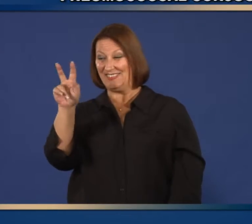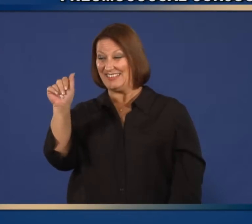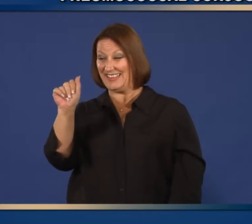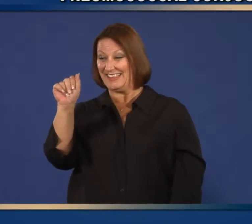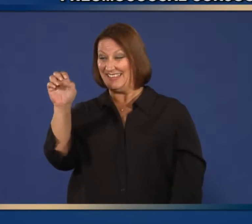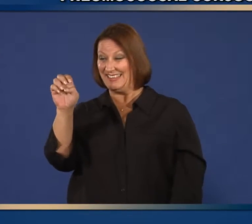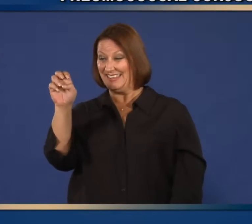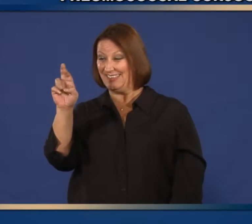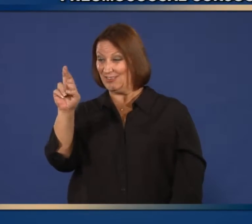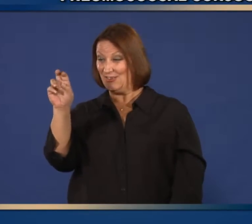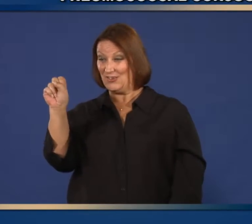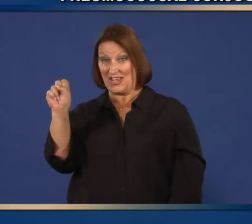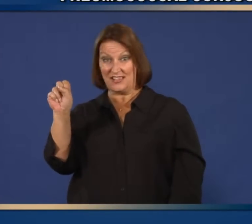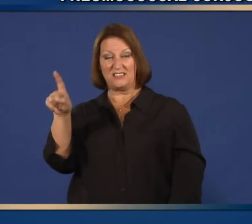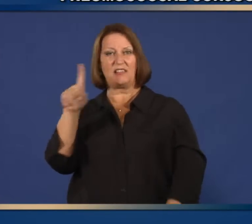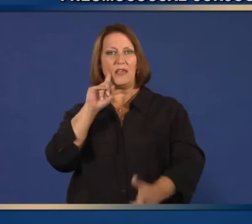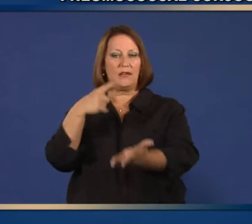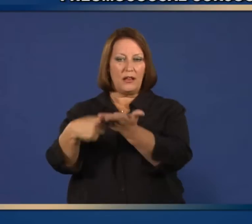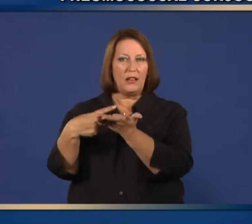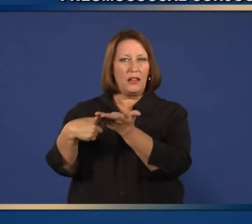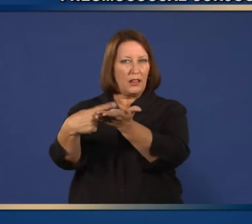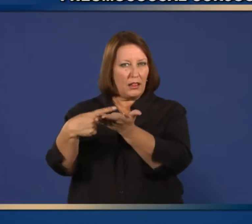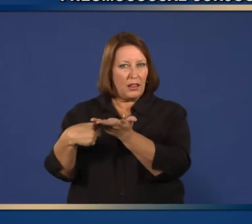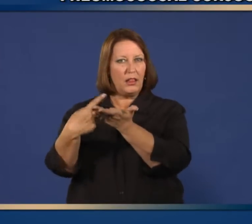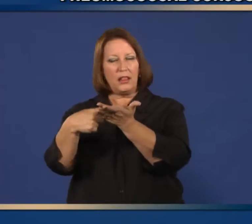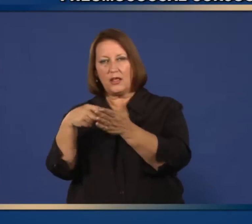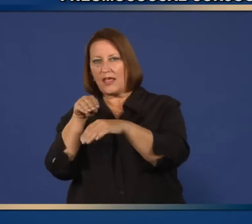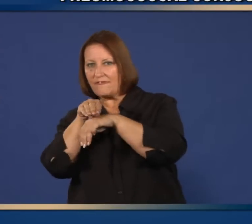VAERS does not provide medical advice.